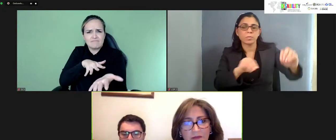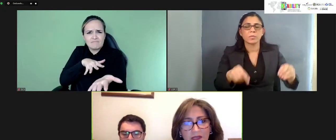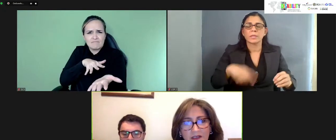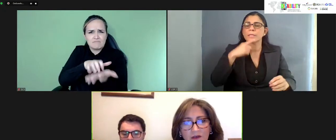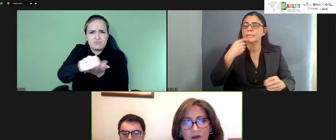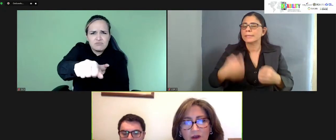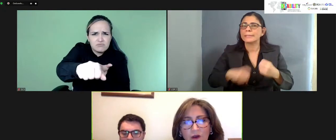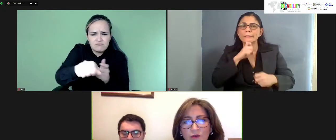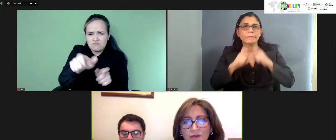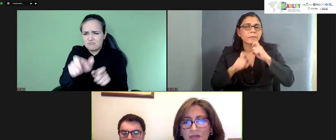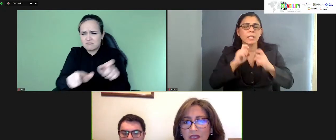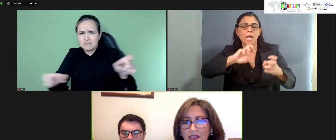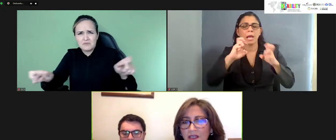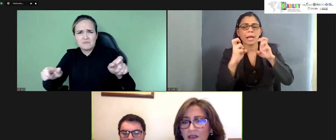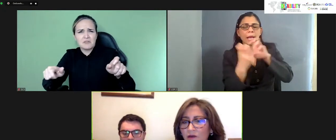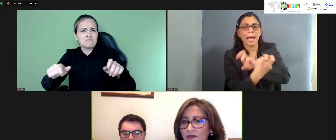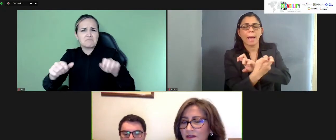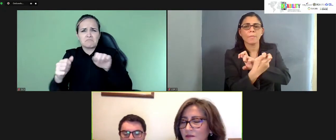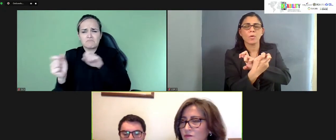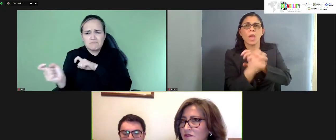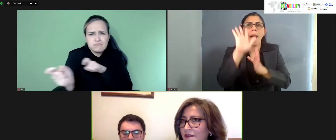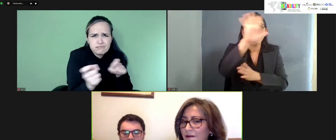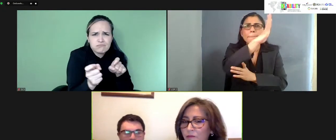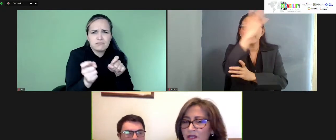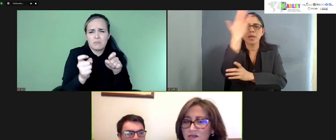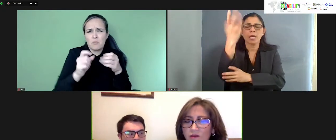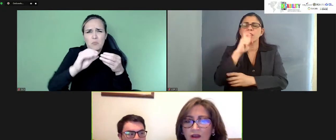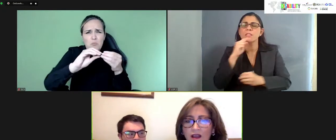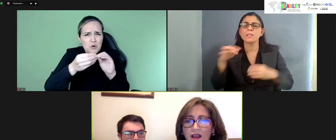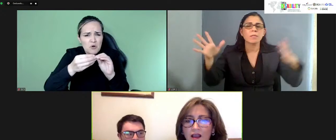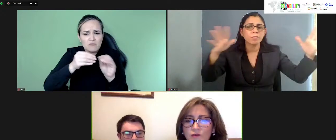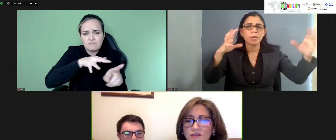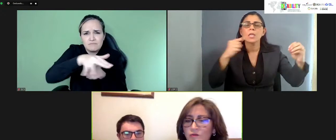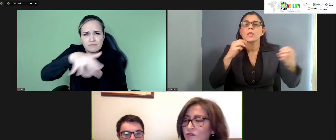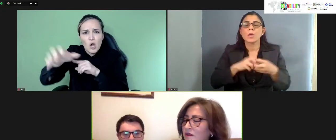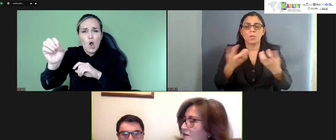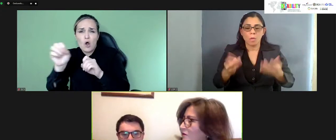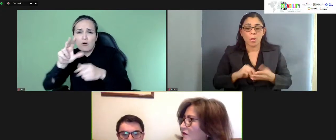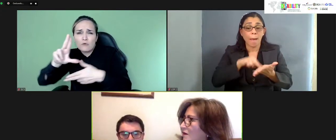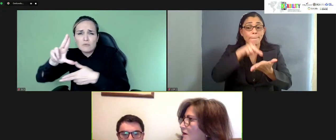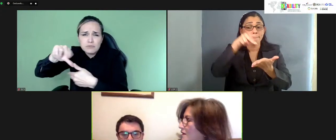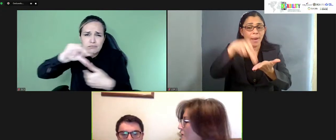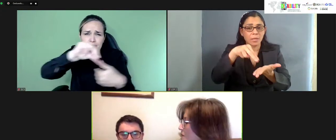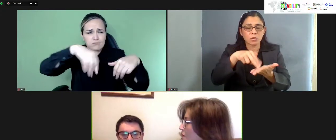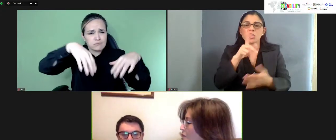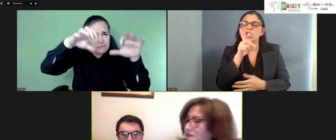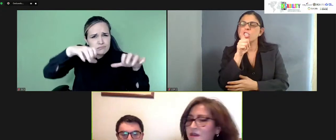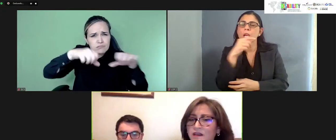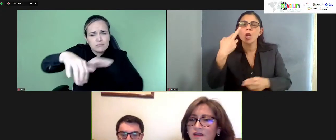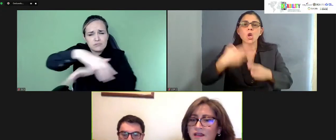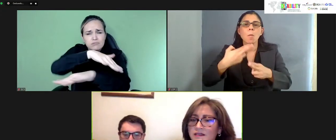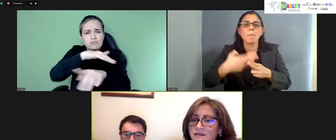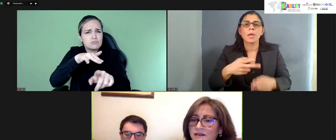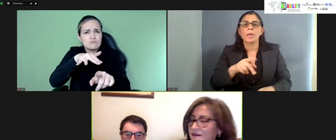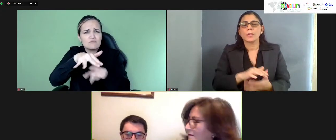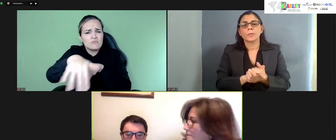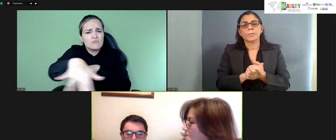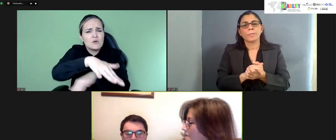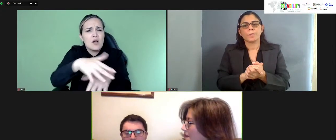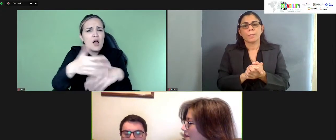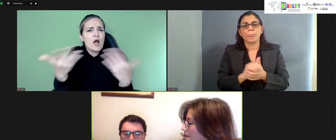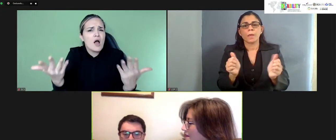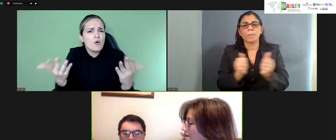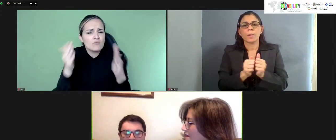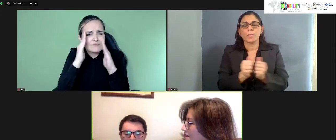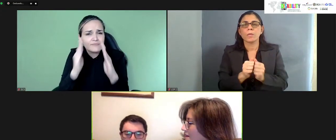including those coming from climate change jose miguel now we need to give the floor to our moderator who is going to be